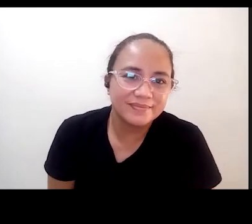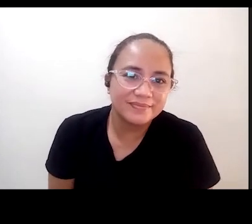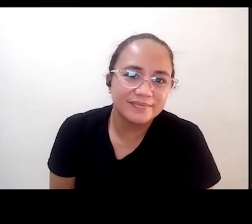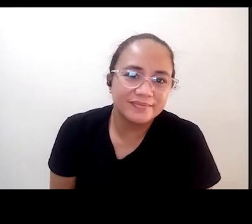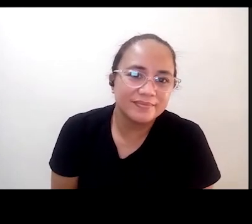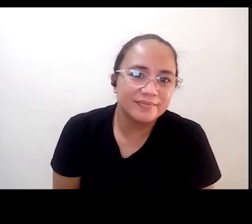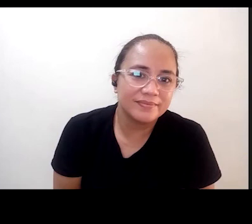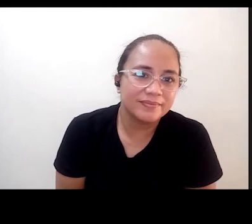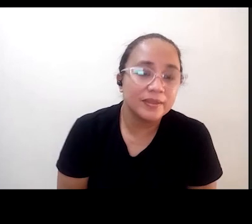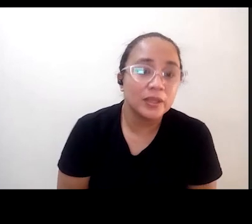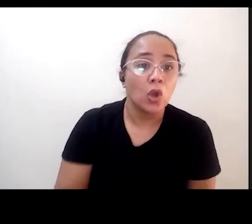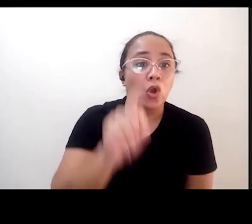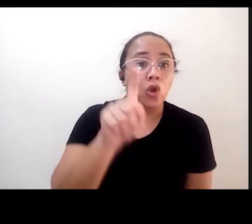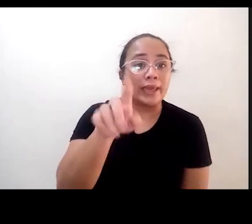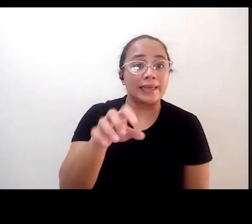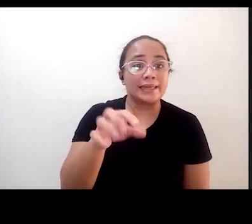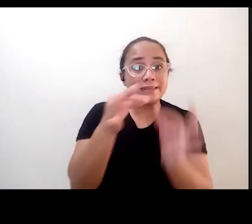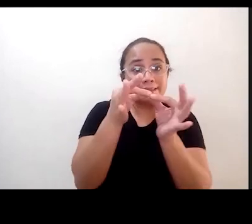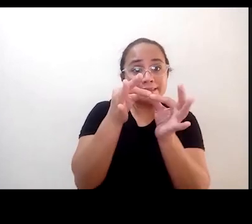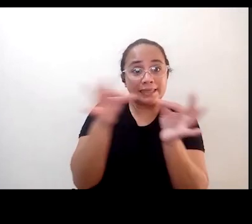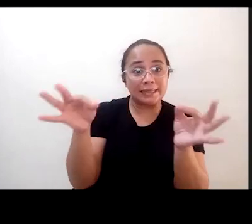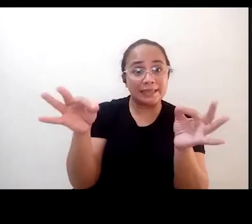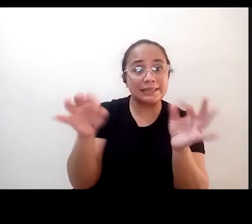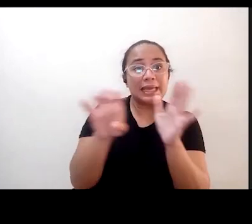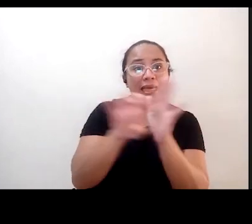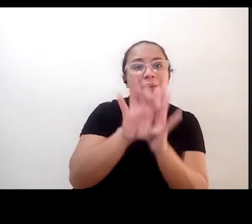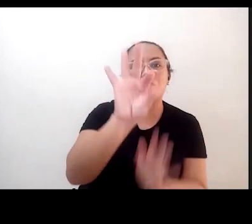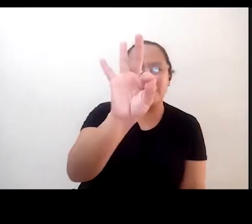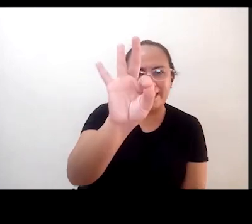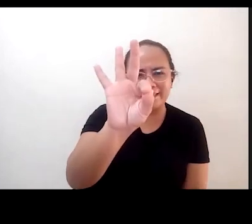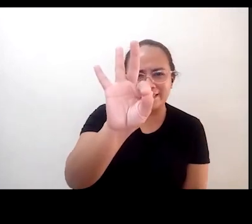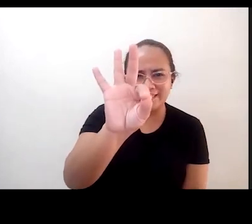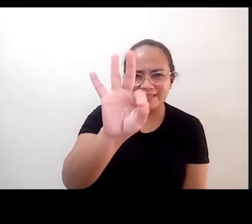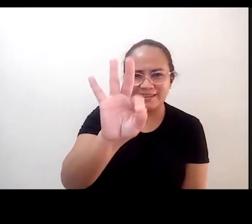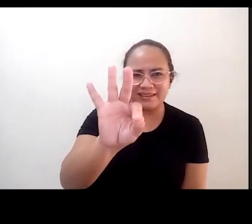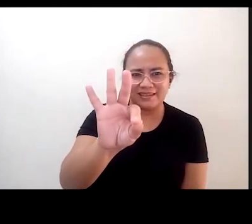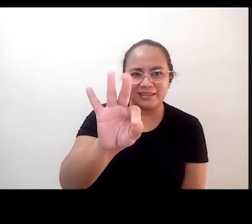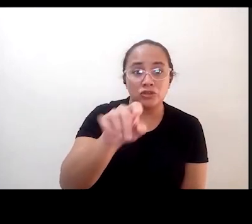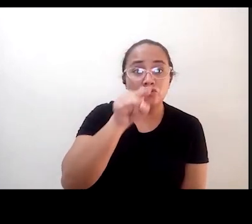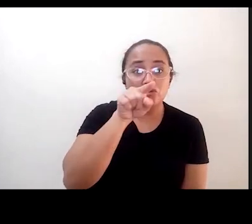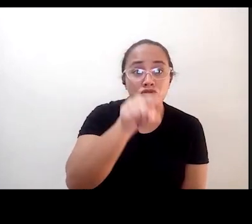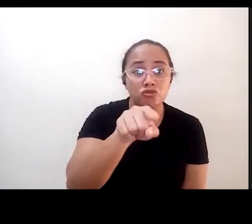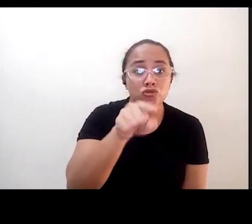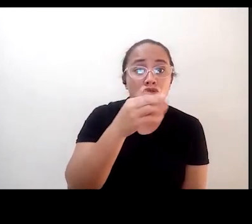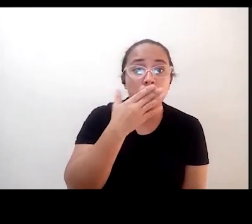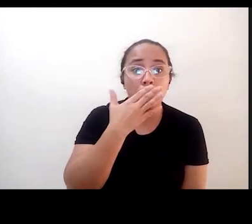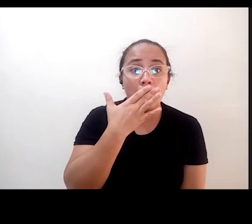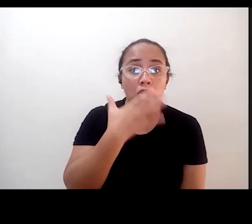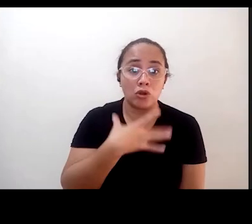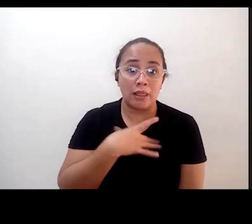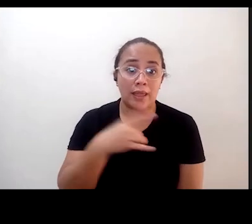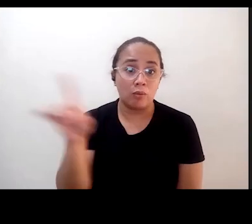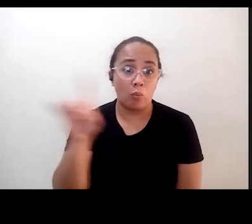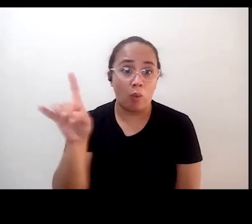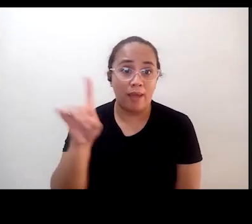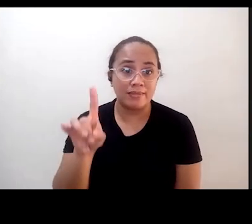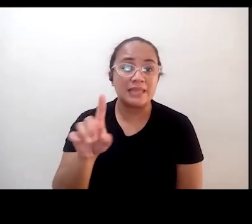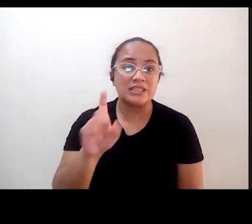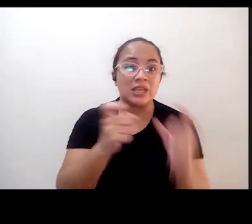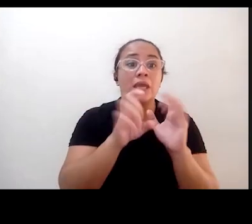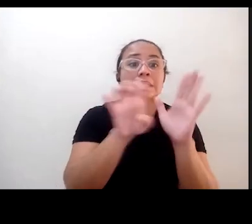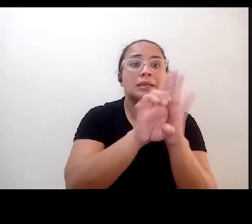Okay, this sentence should be example 9. You colors like what? Should be example 9.